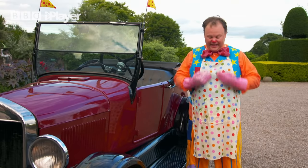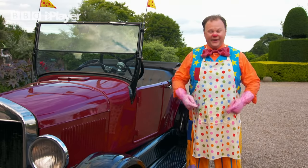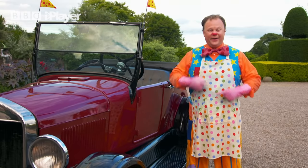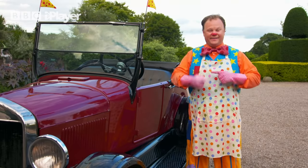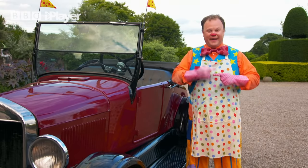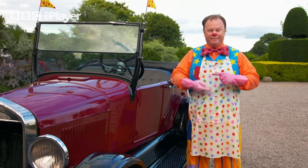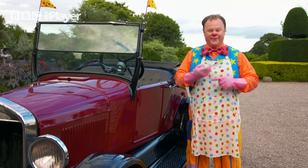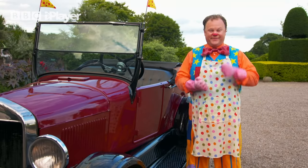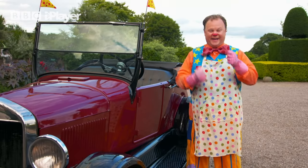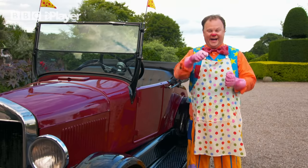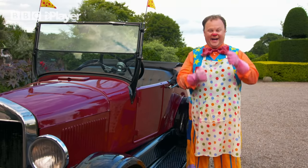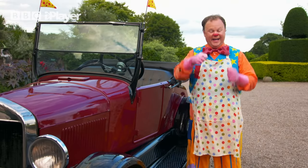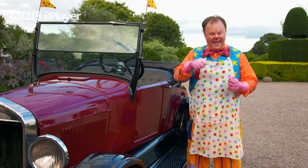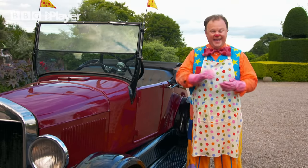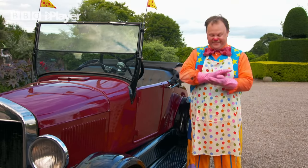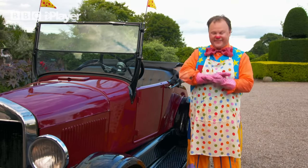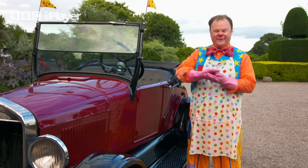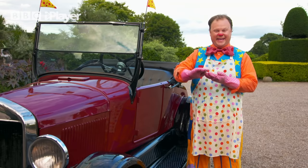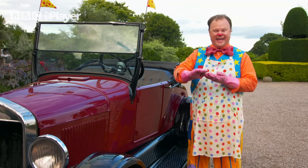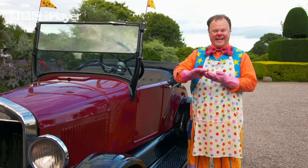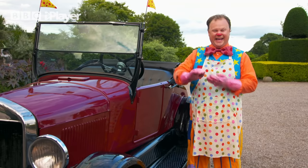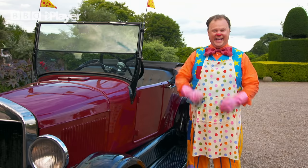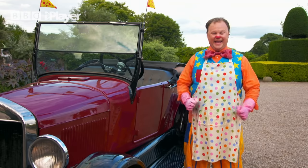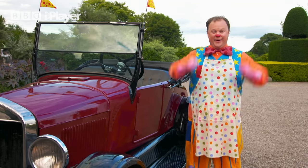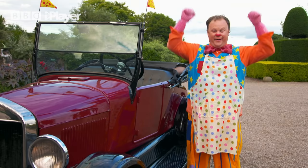lord tumble's color is squeaky clean